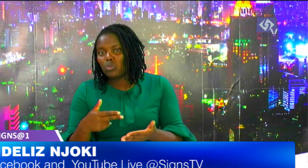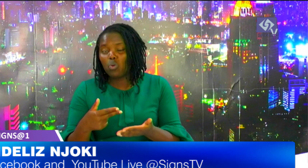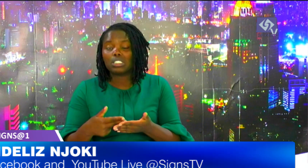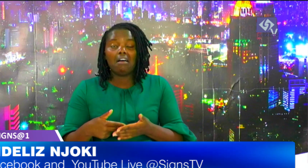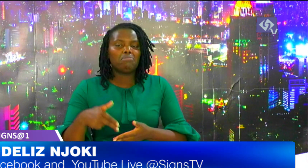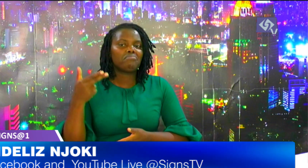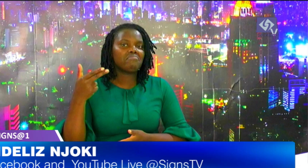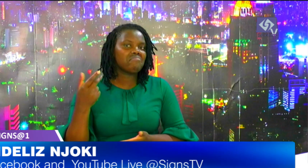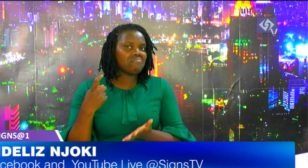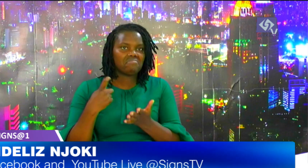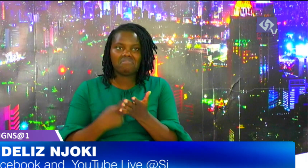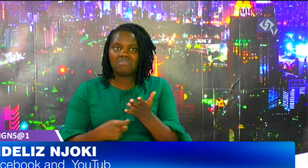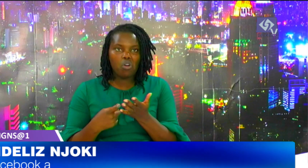including the high cost of living,